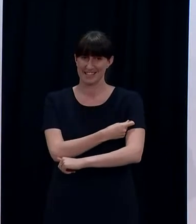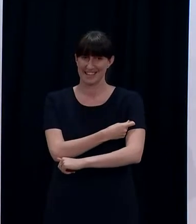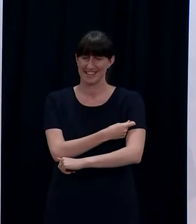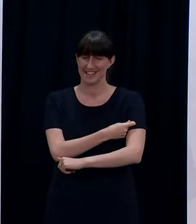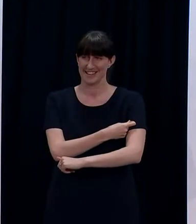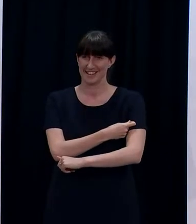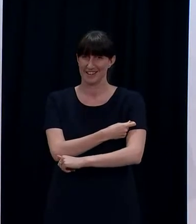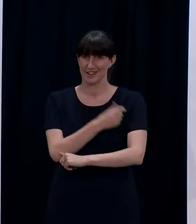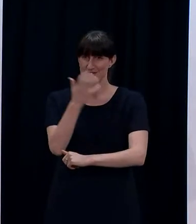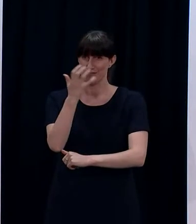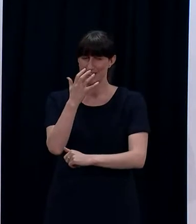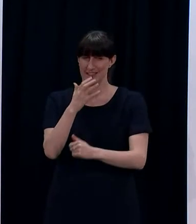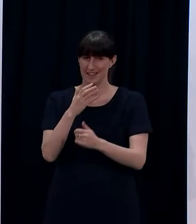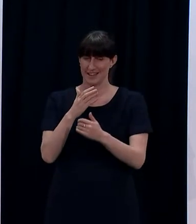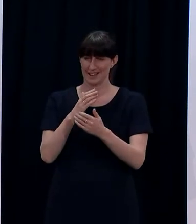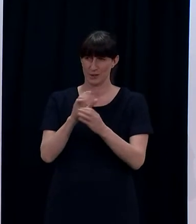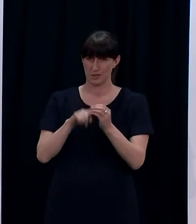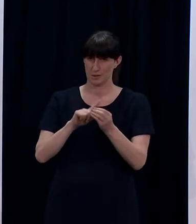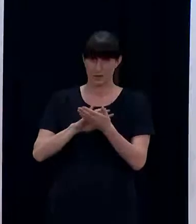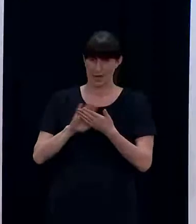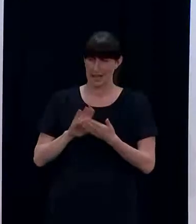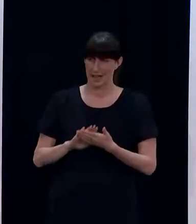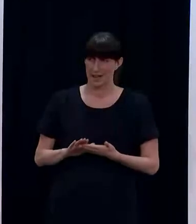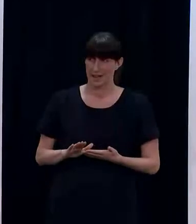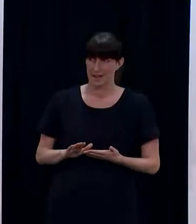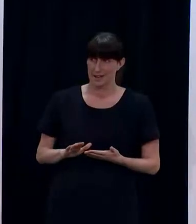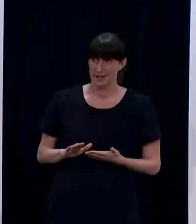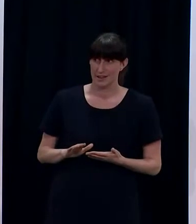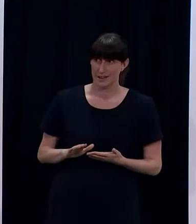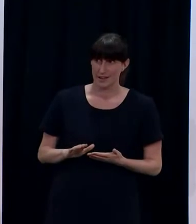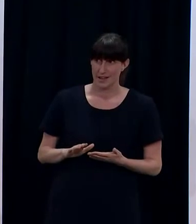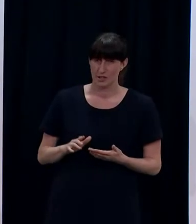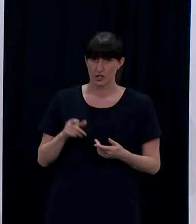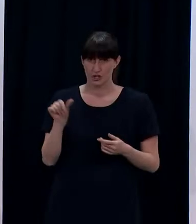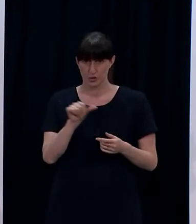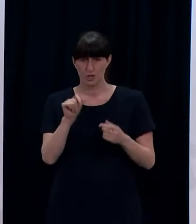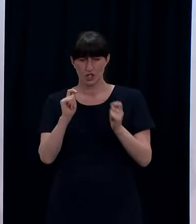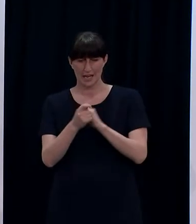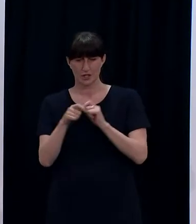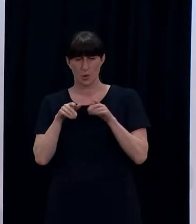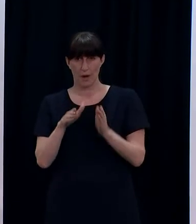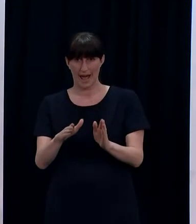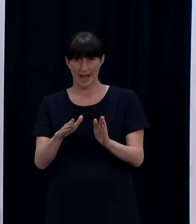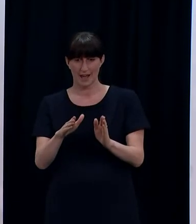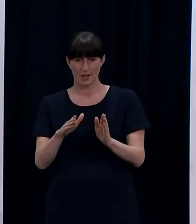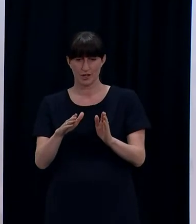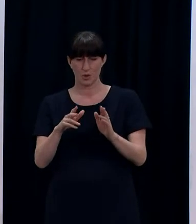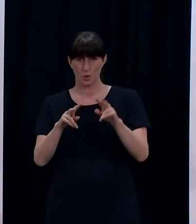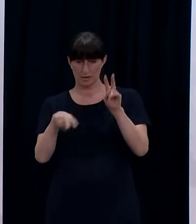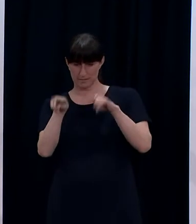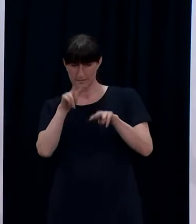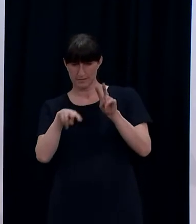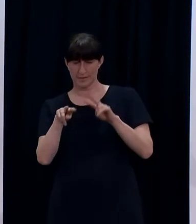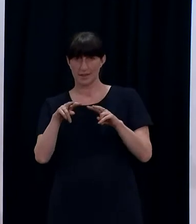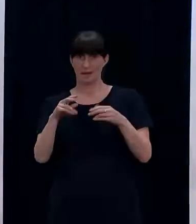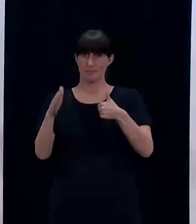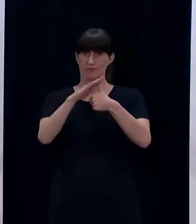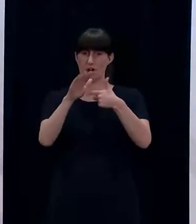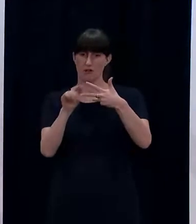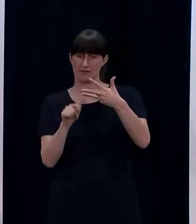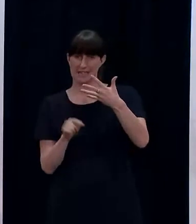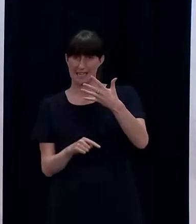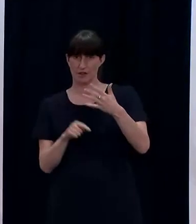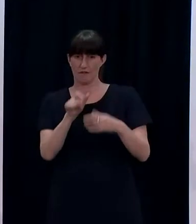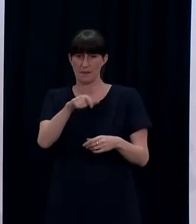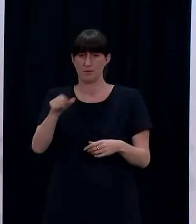when we were looking at the vaccine rollout, was that we should start with the highest level of risk being at our border and